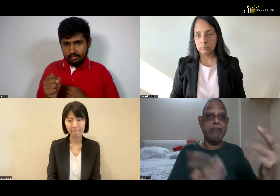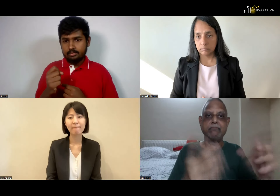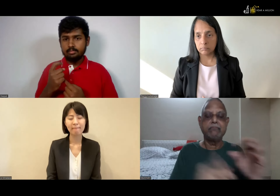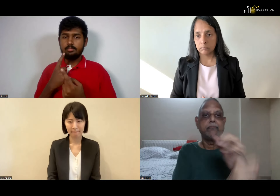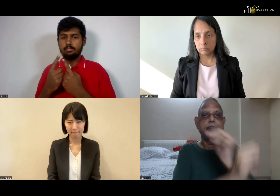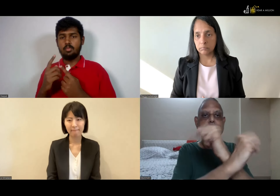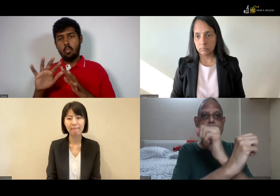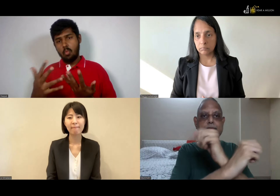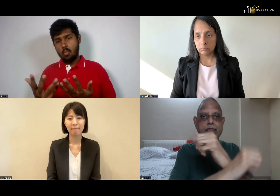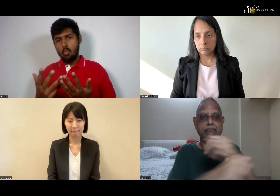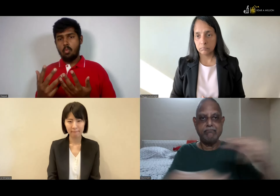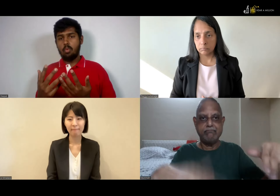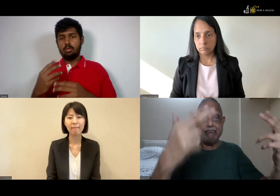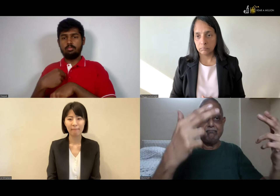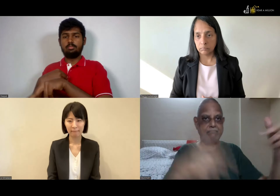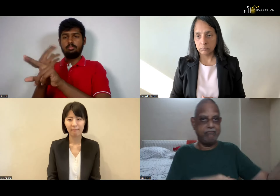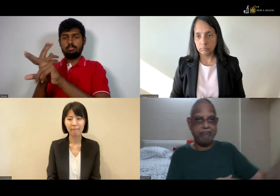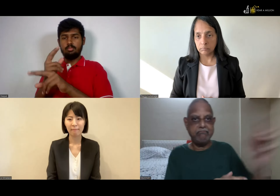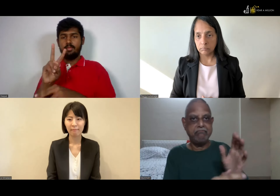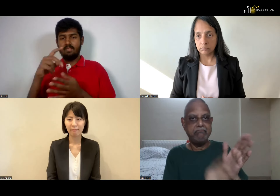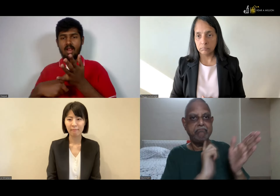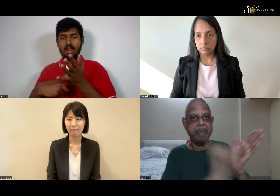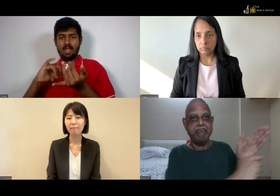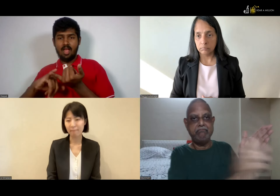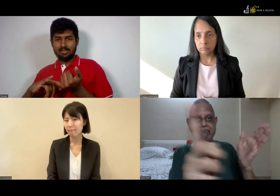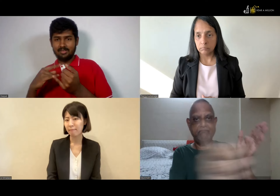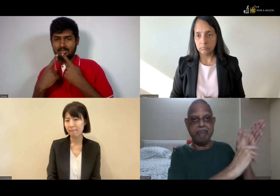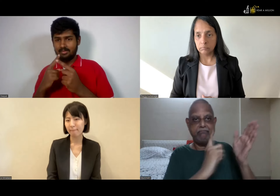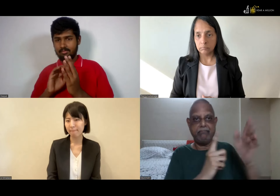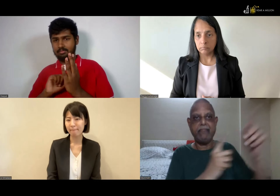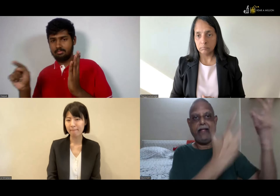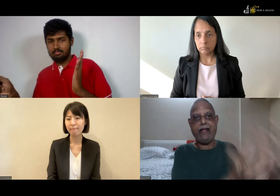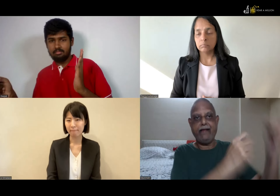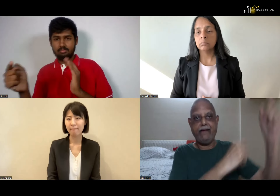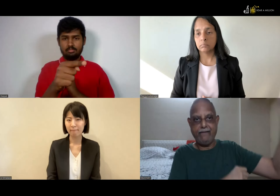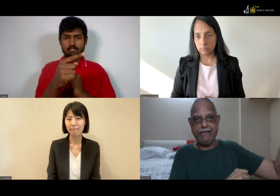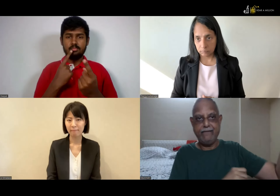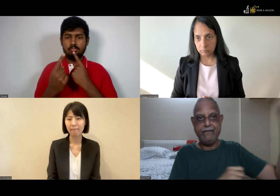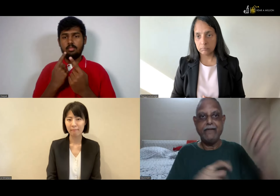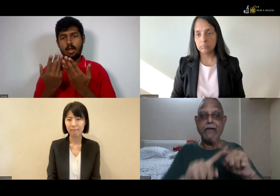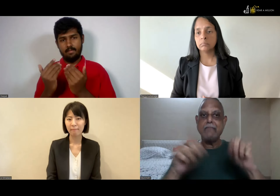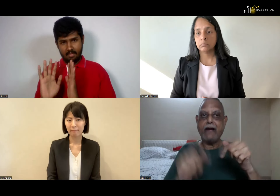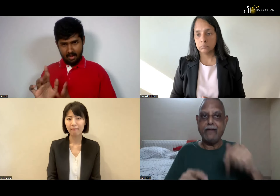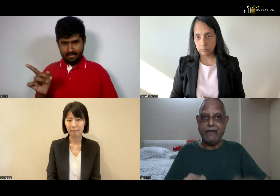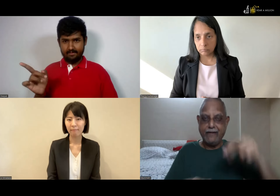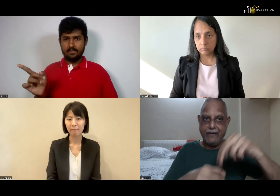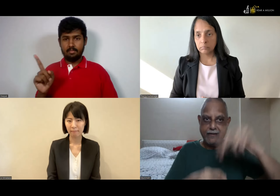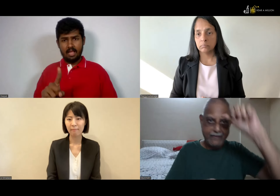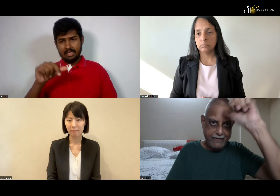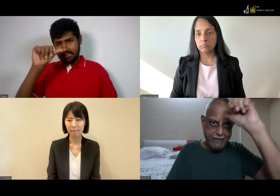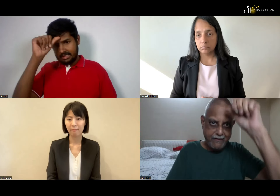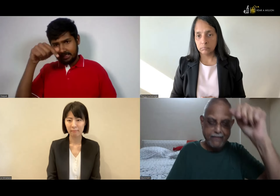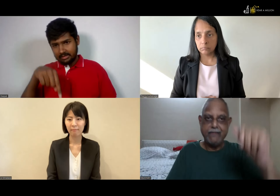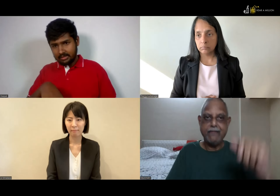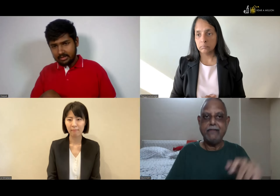And they have interpreter access, or there is video call services available where they can communicate with with